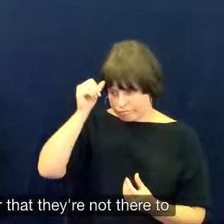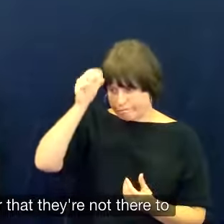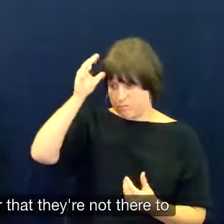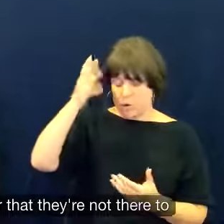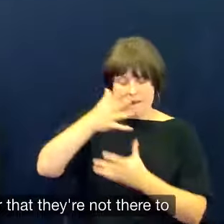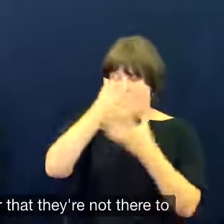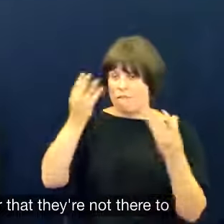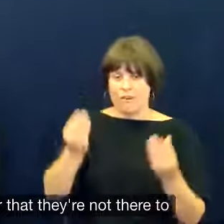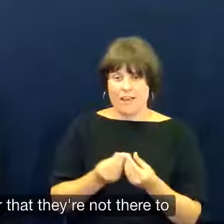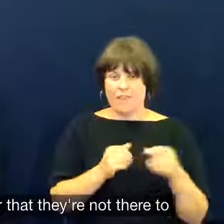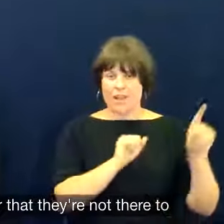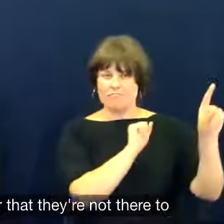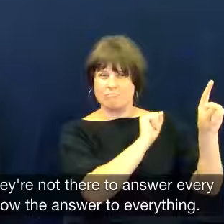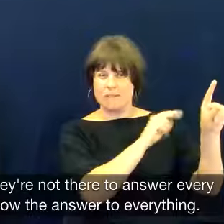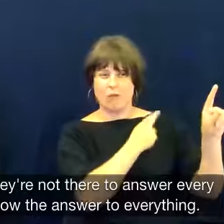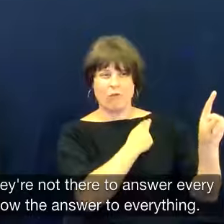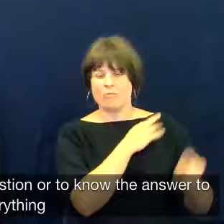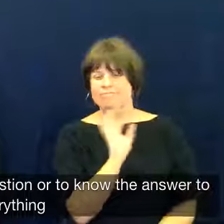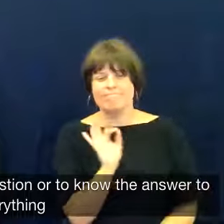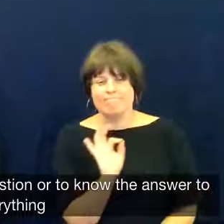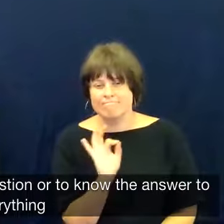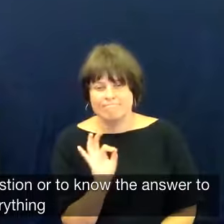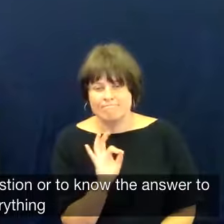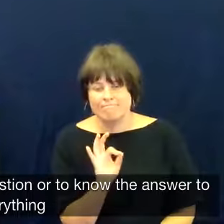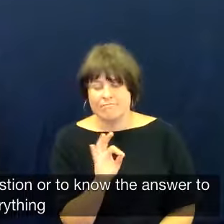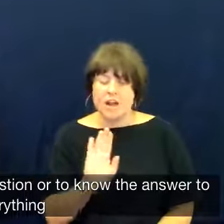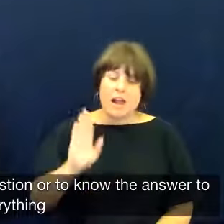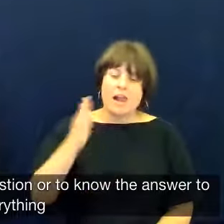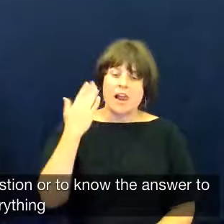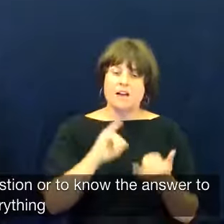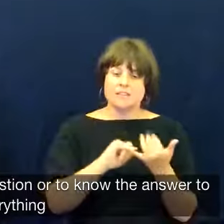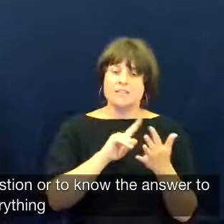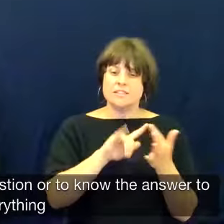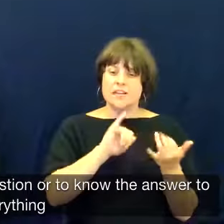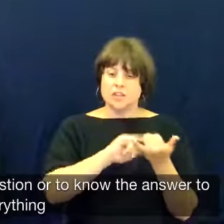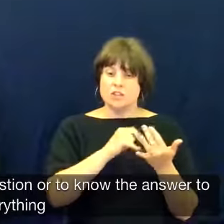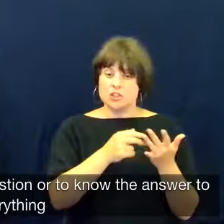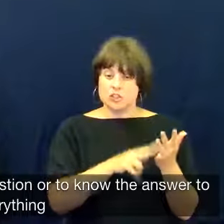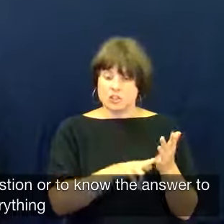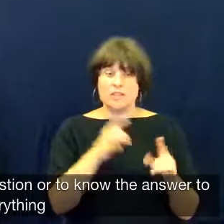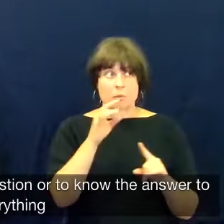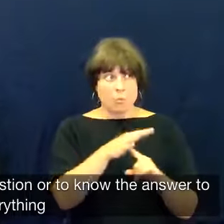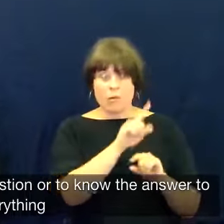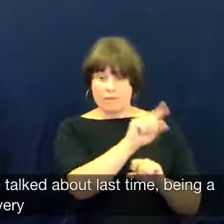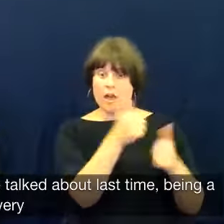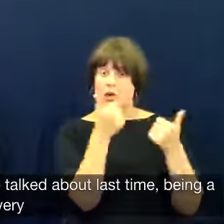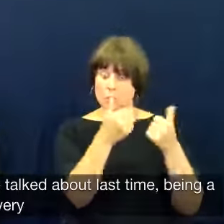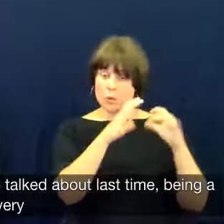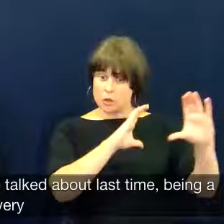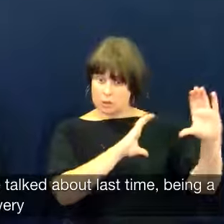to everything. It's mostly, like we talked about last time, being a very good communicator